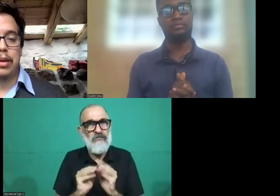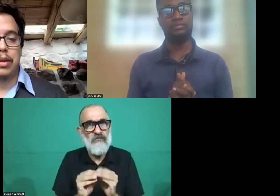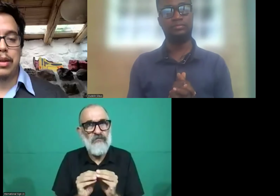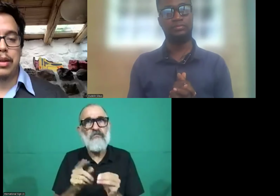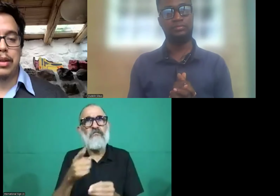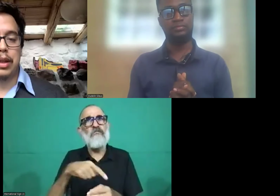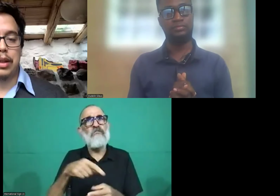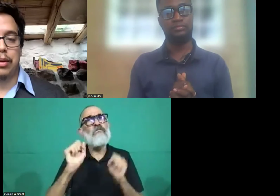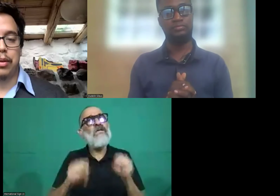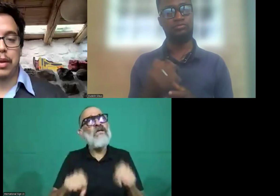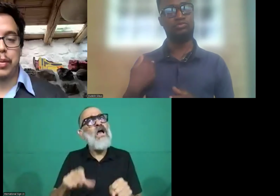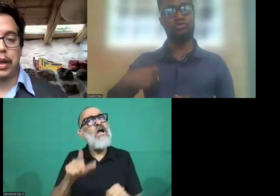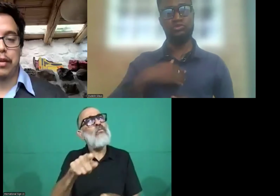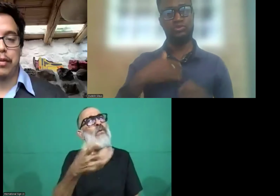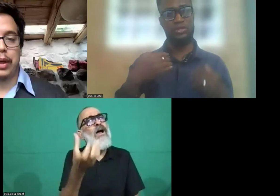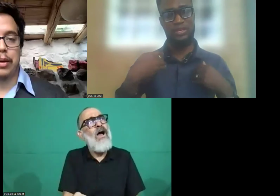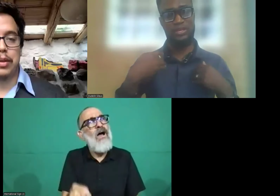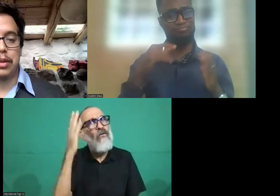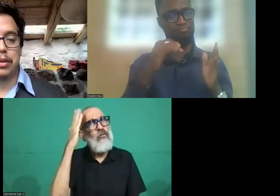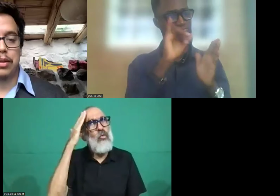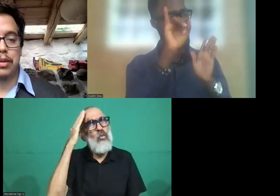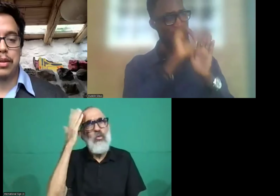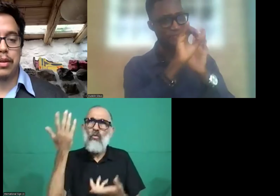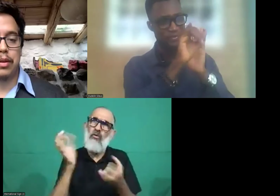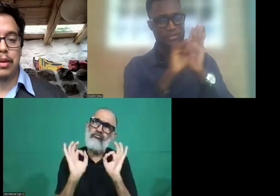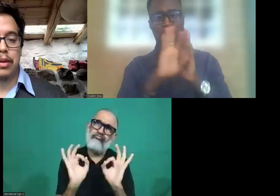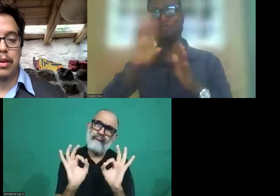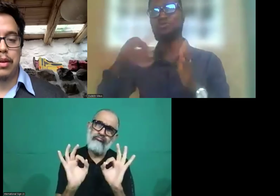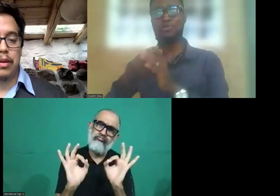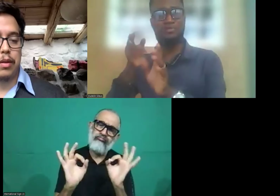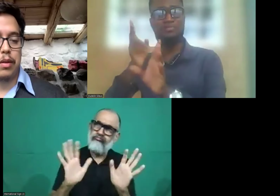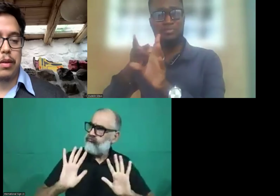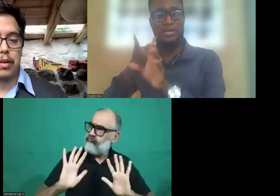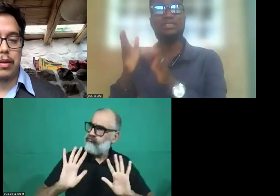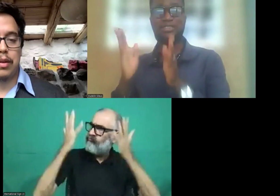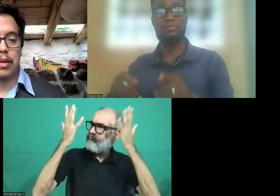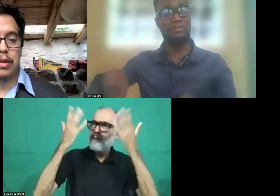be sent into the respective breakout sessions.